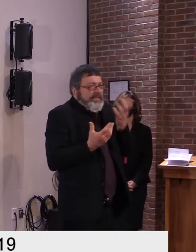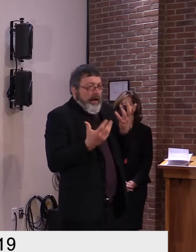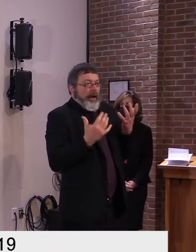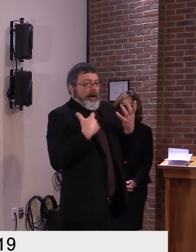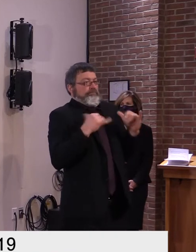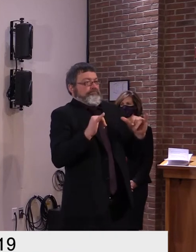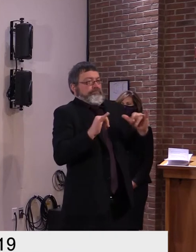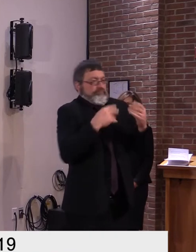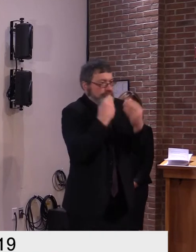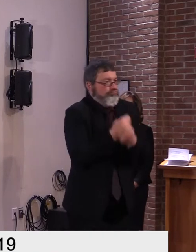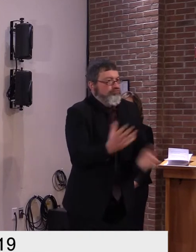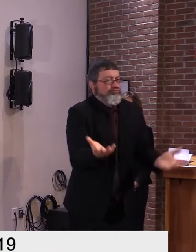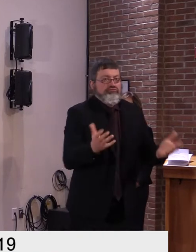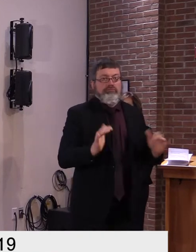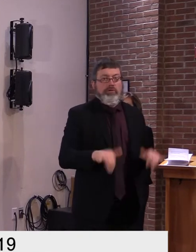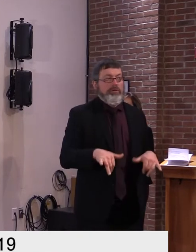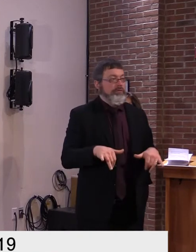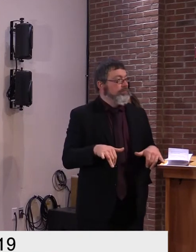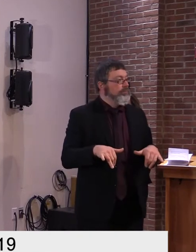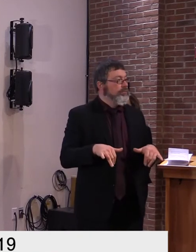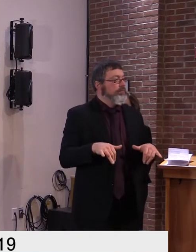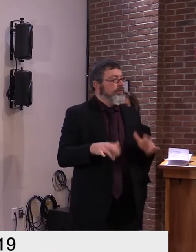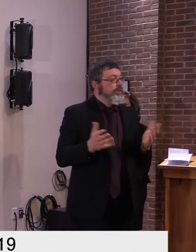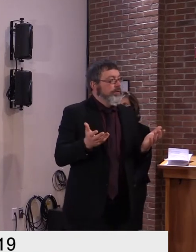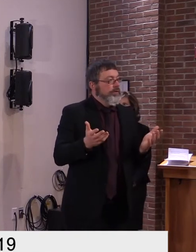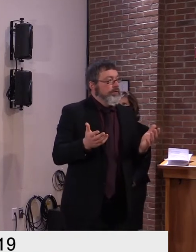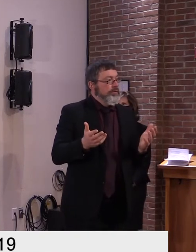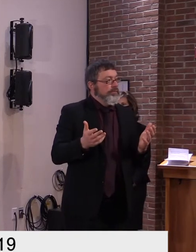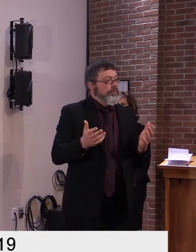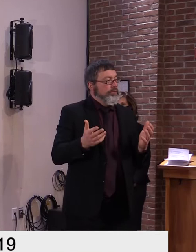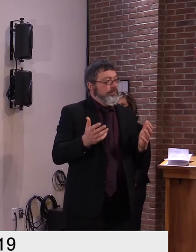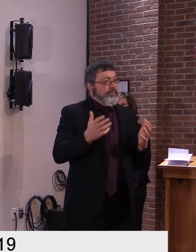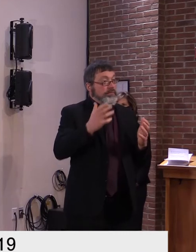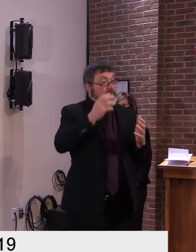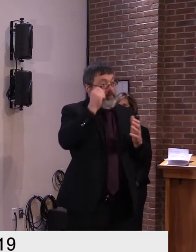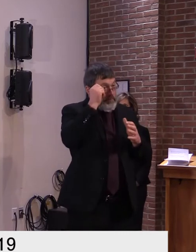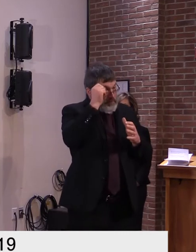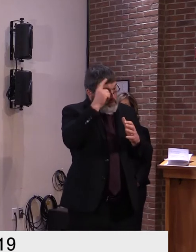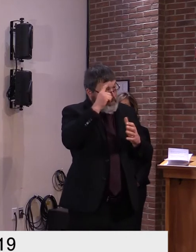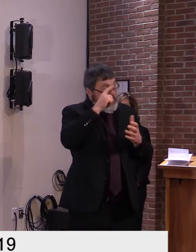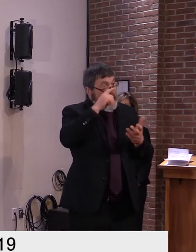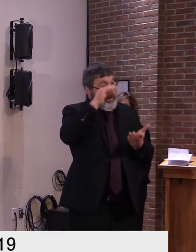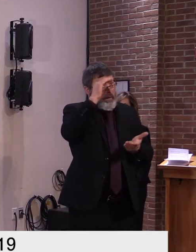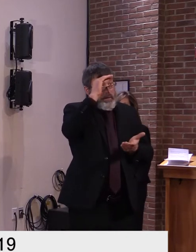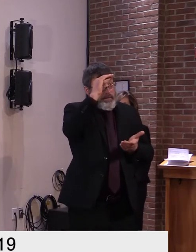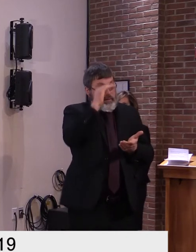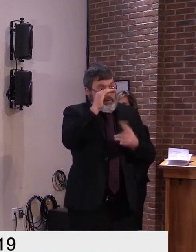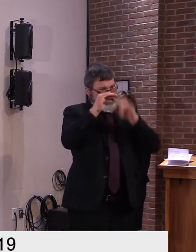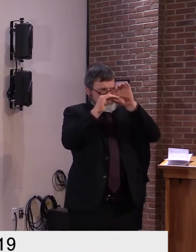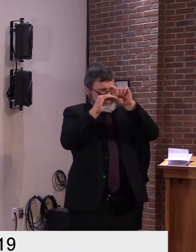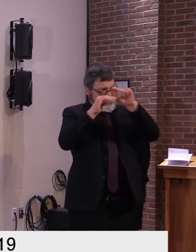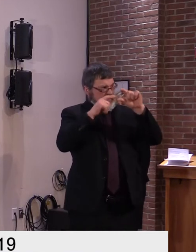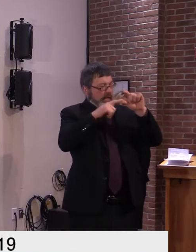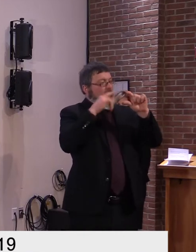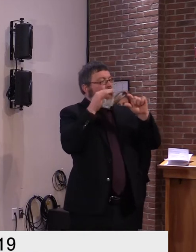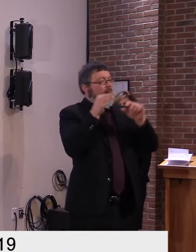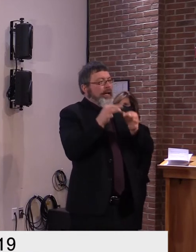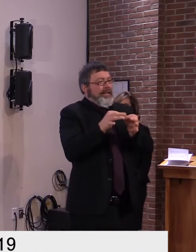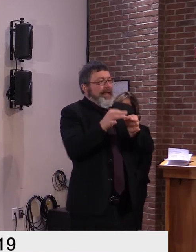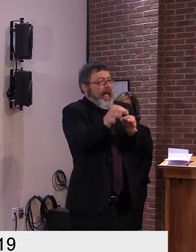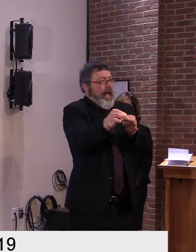more spread out over the course of the week. That would be fine, to be honest, as long as we had